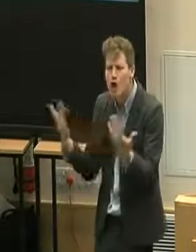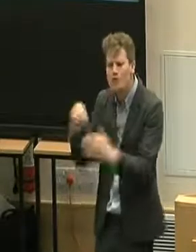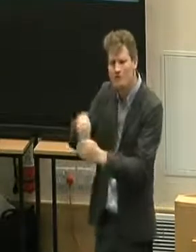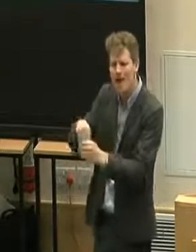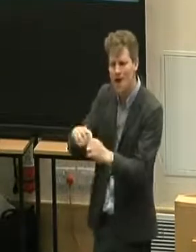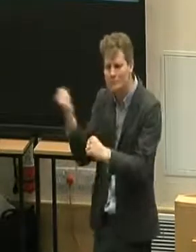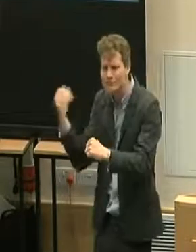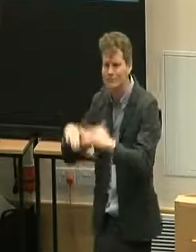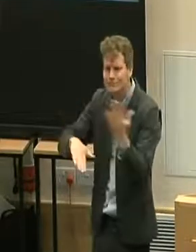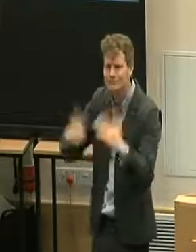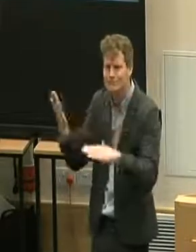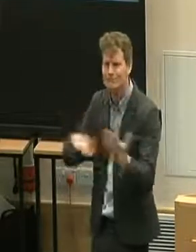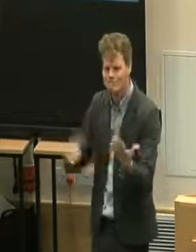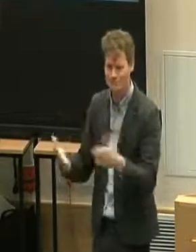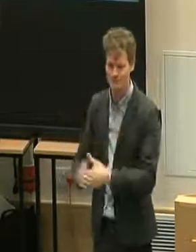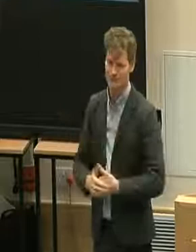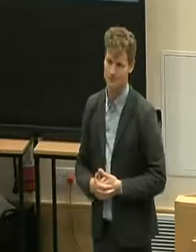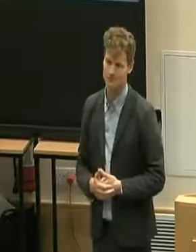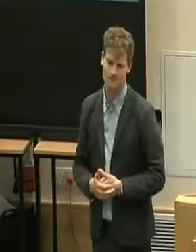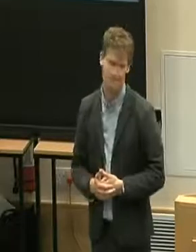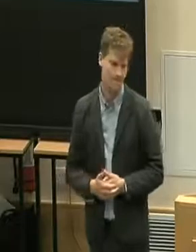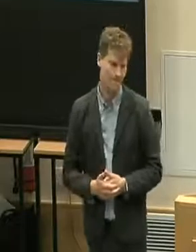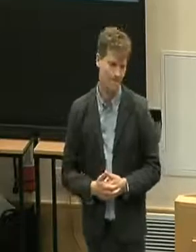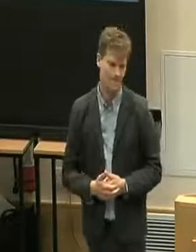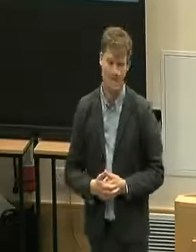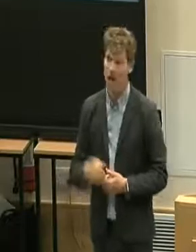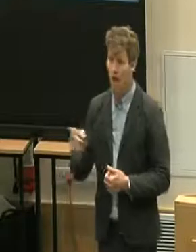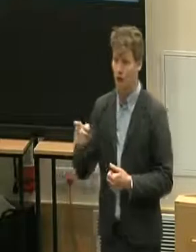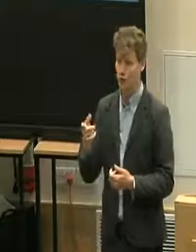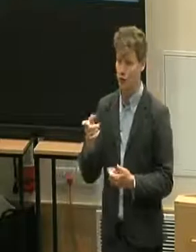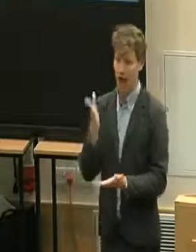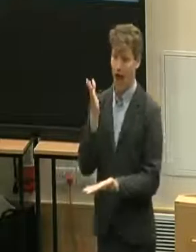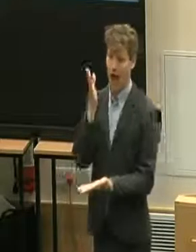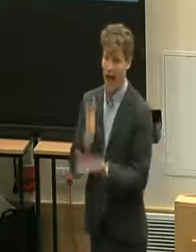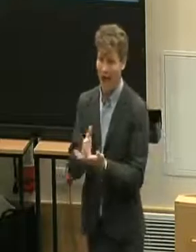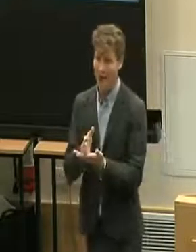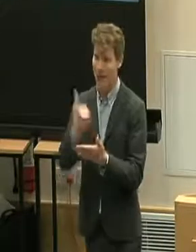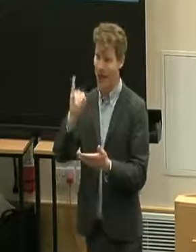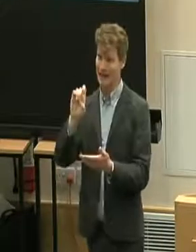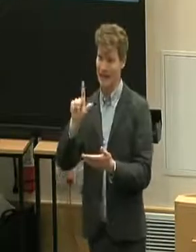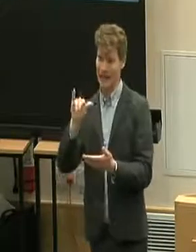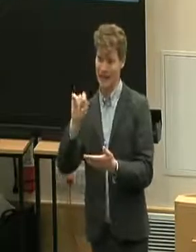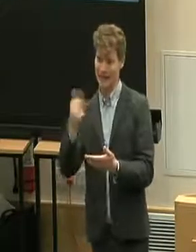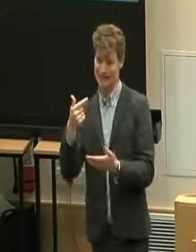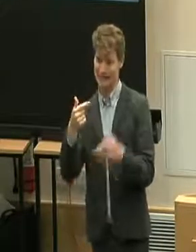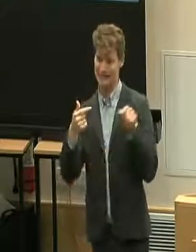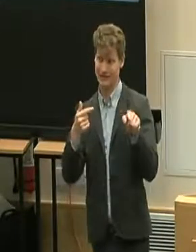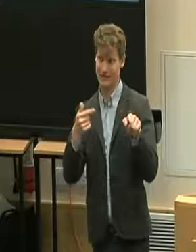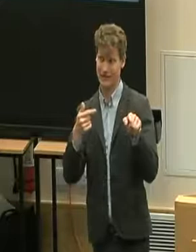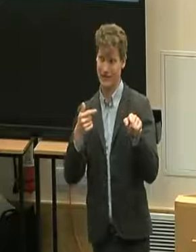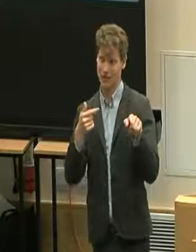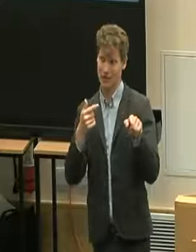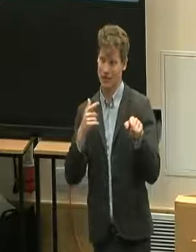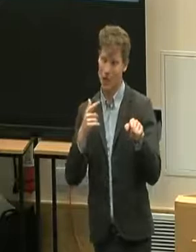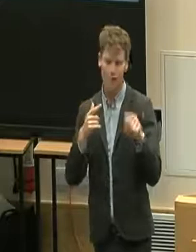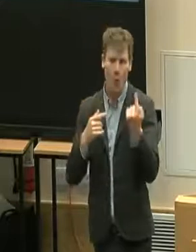And by doing so, and if you're actually a true idealist, only by doing so can you actually